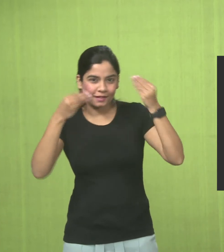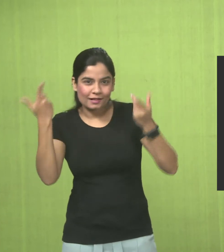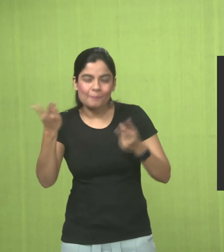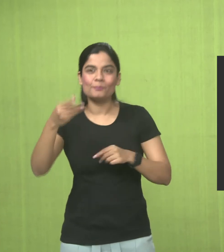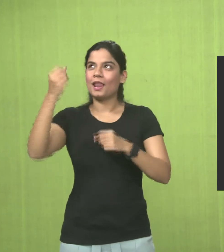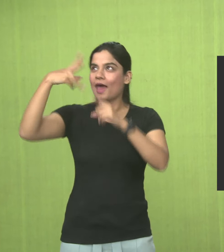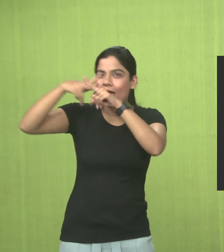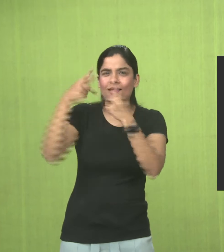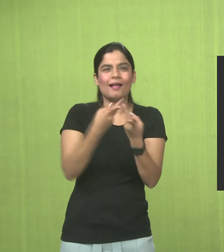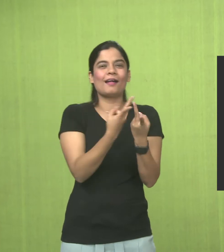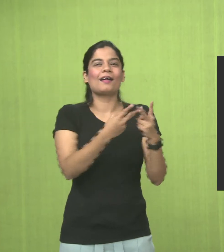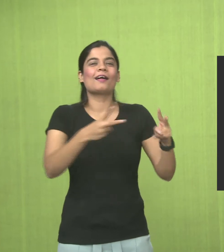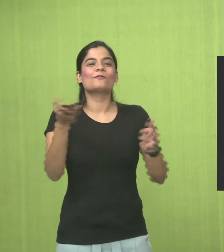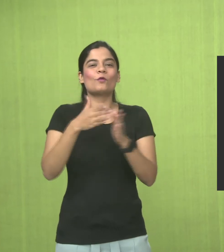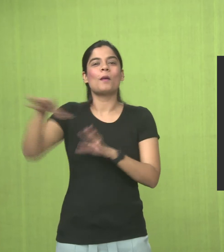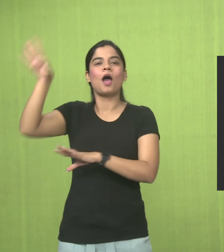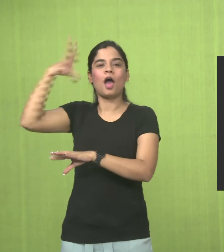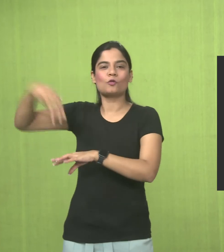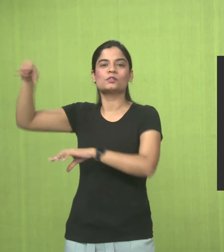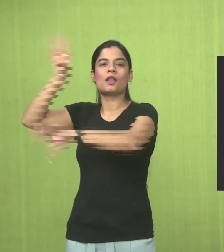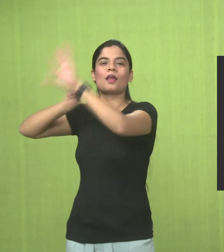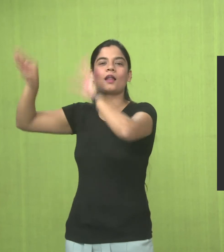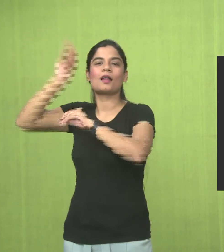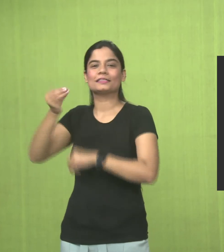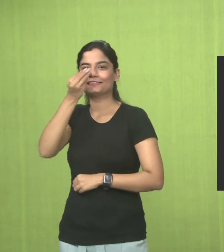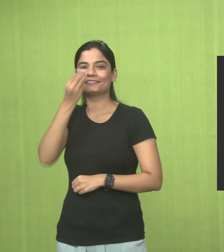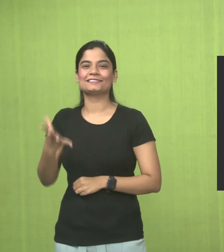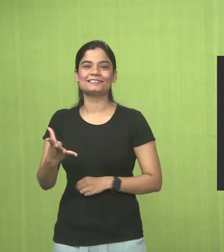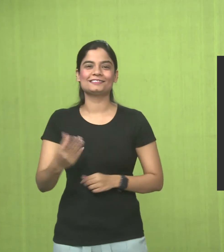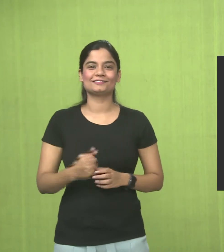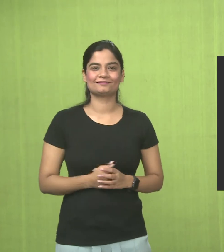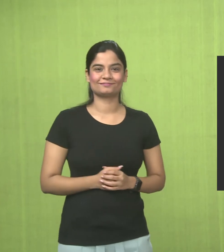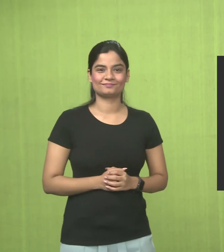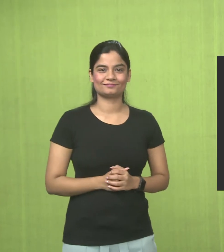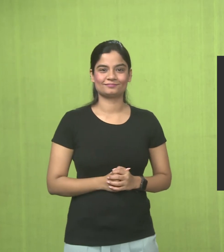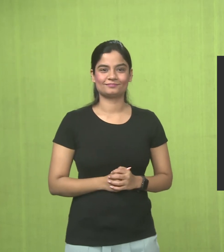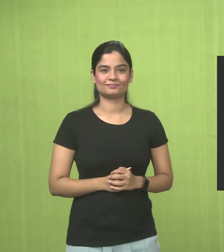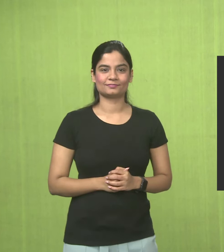these kind of things we learn from outside and apply in our families also.